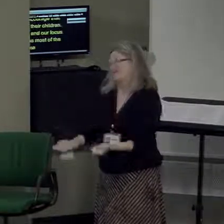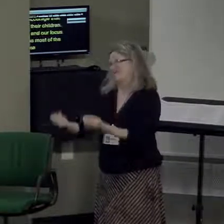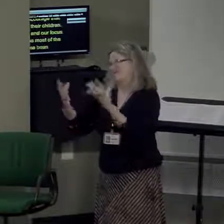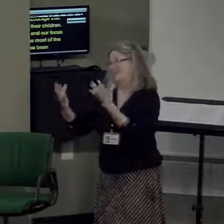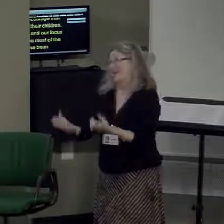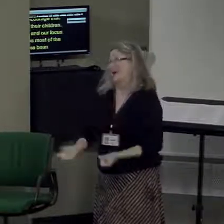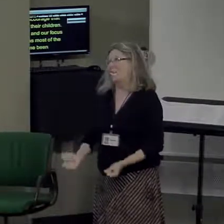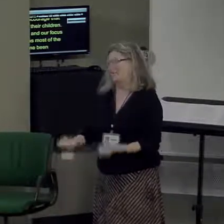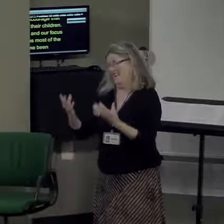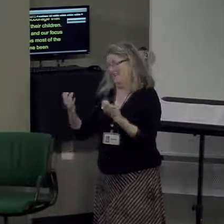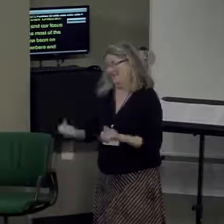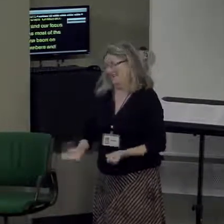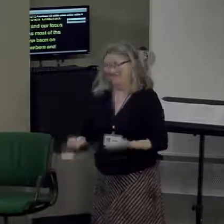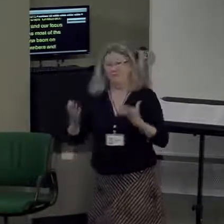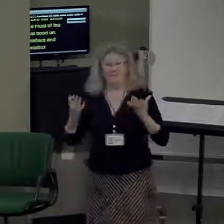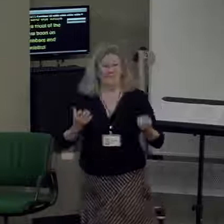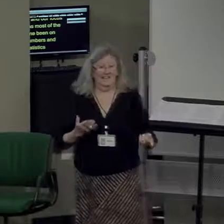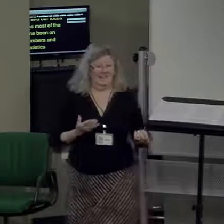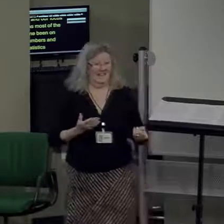statistics. How many?